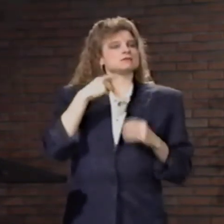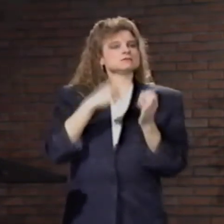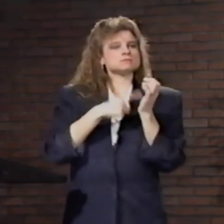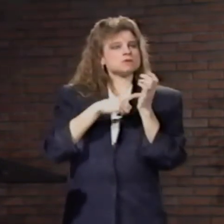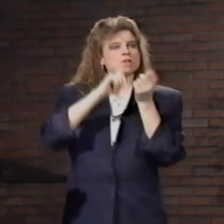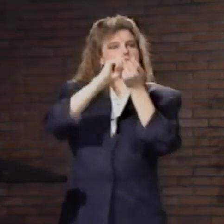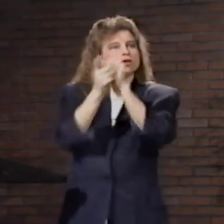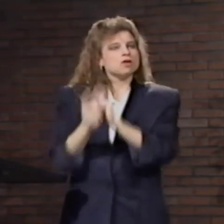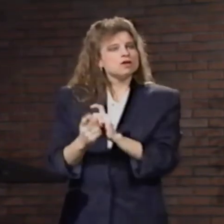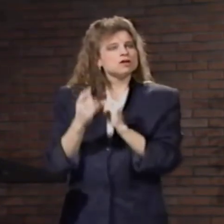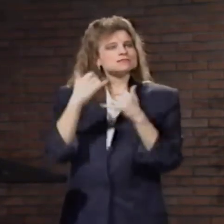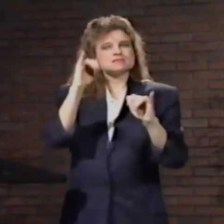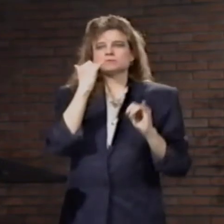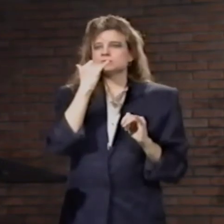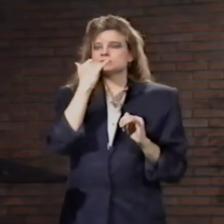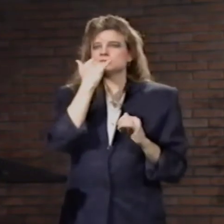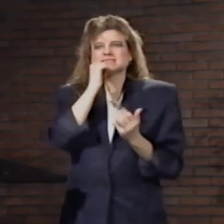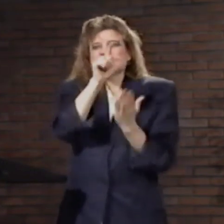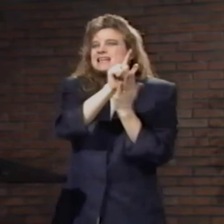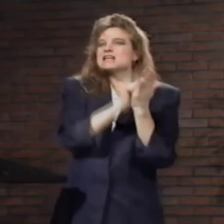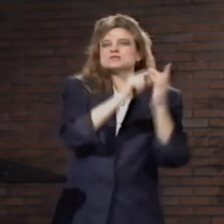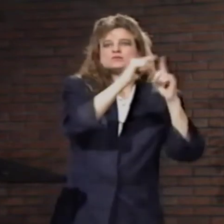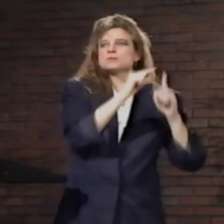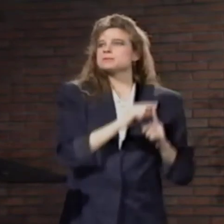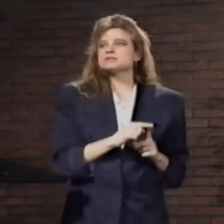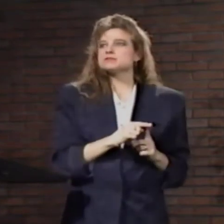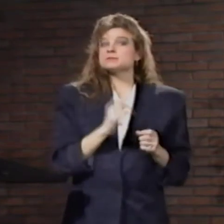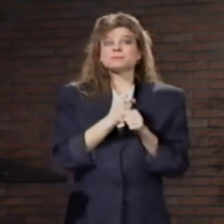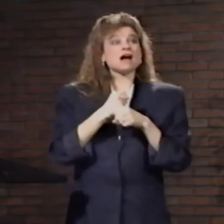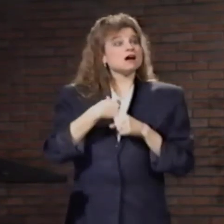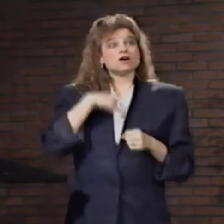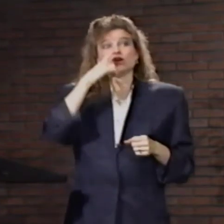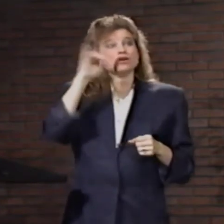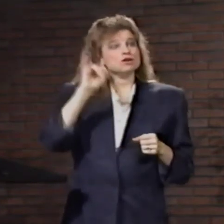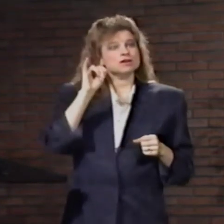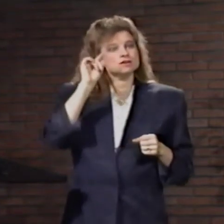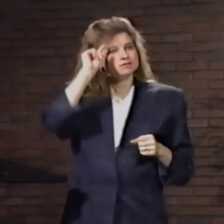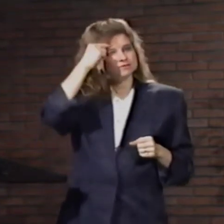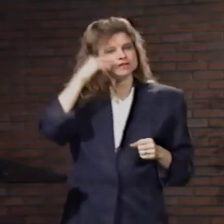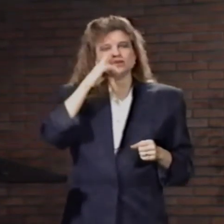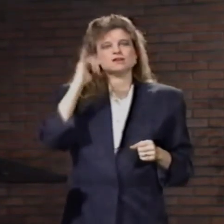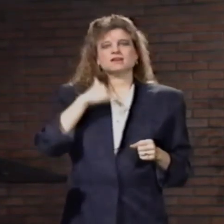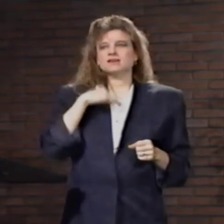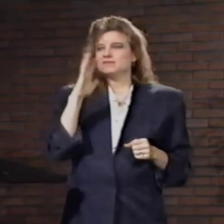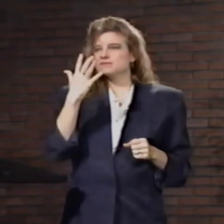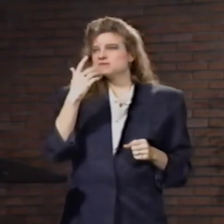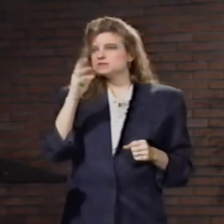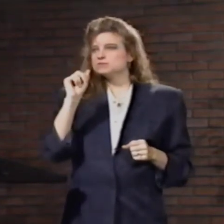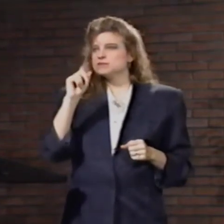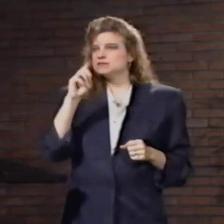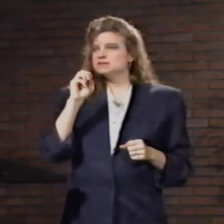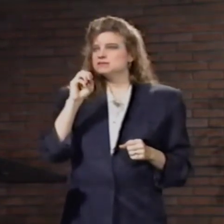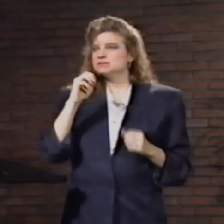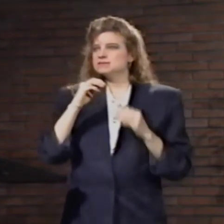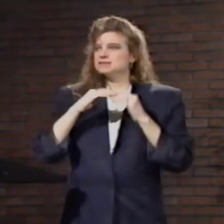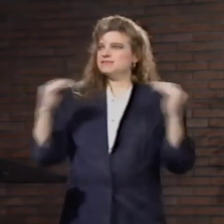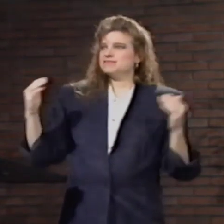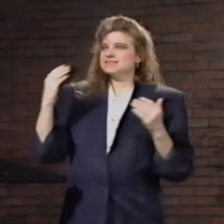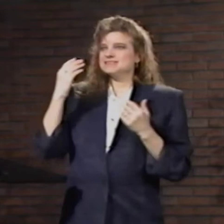skilled interpreter, but they'll start skewing my message. They won't use the right technical terminology. So